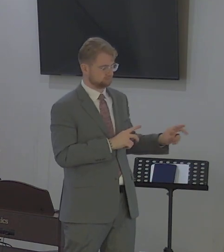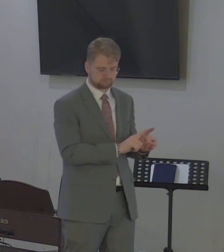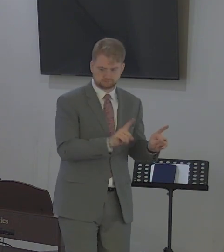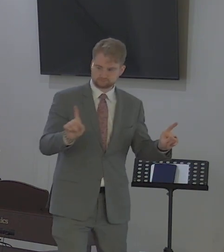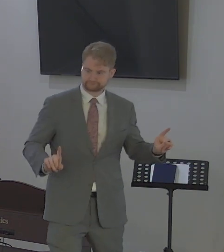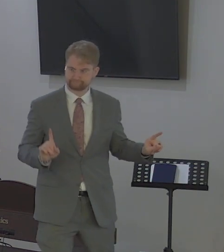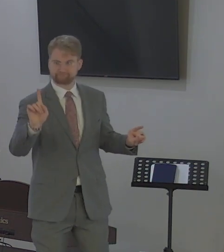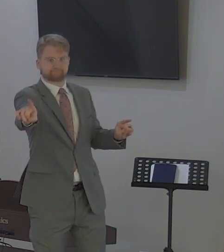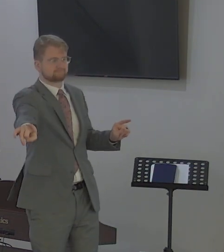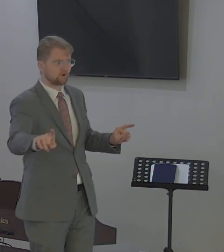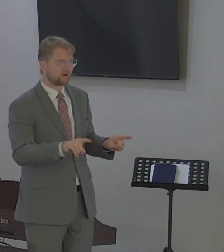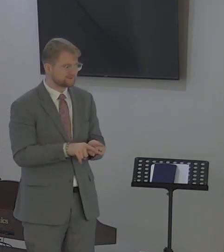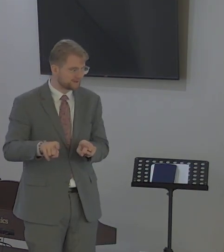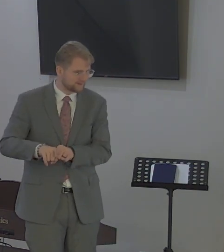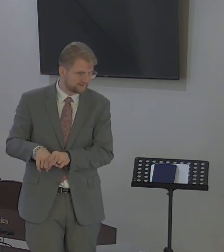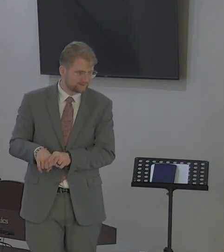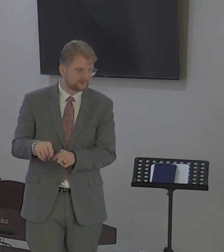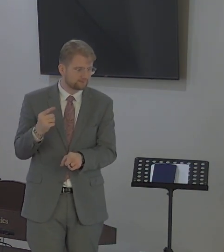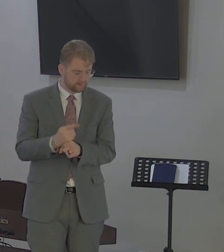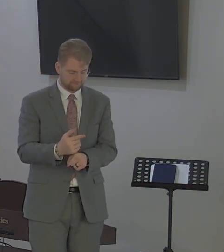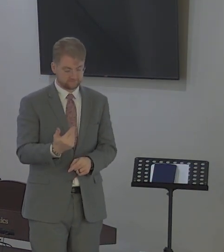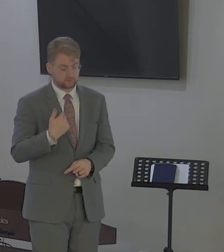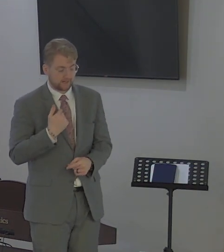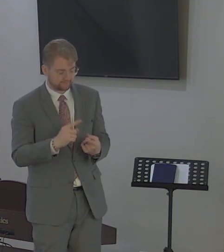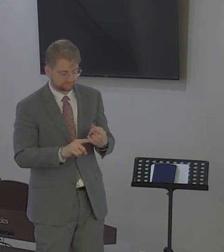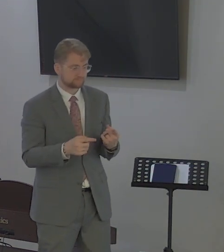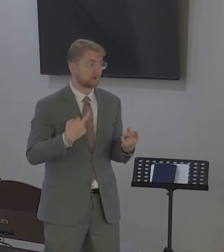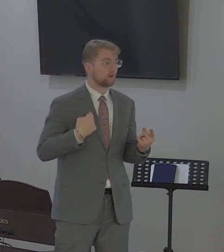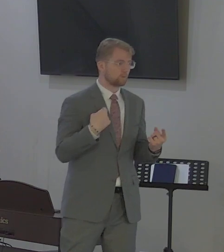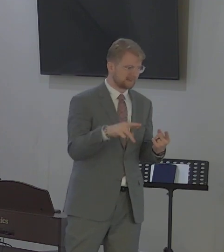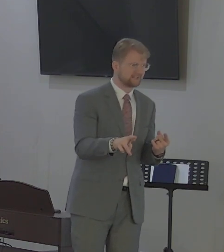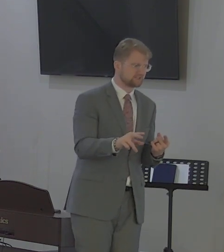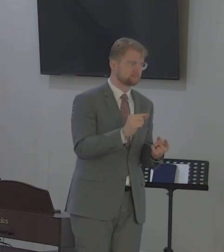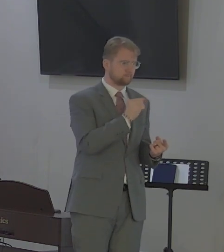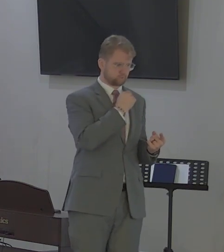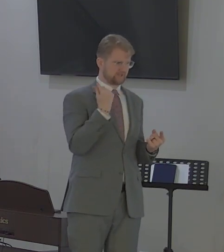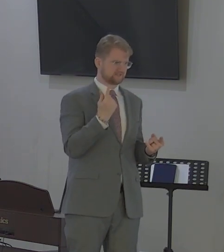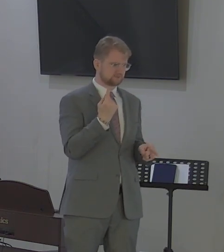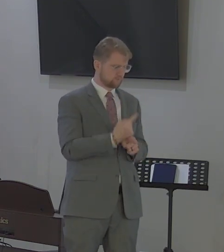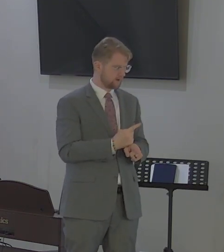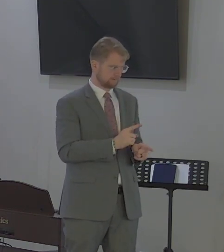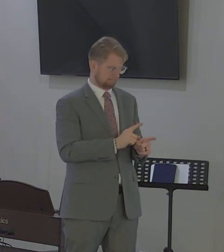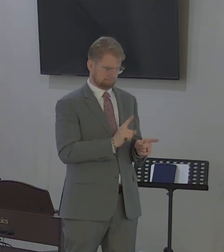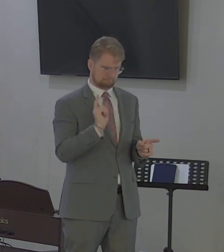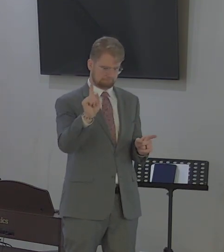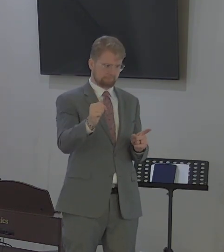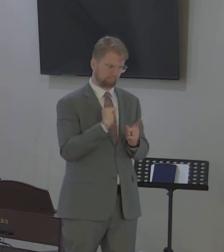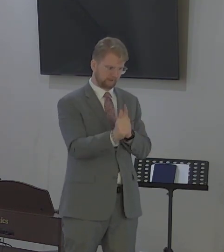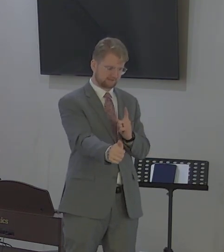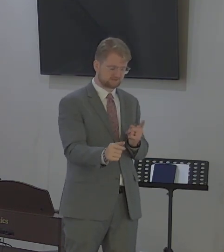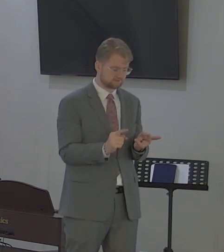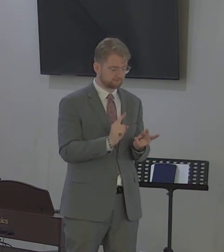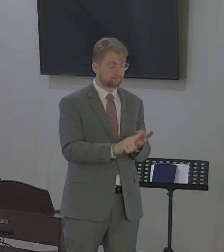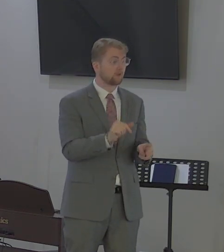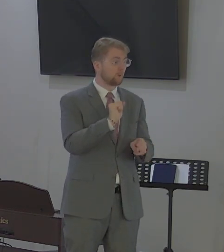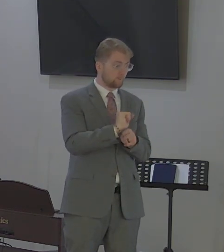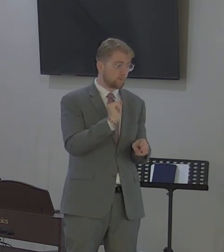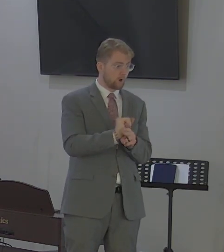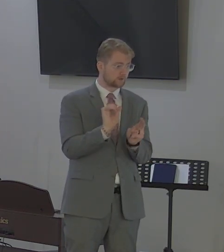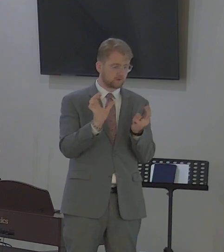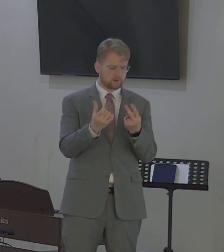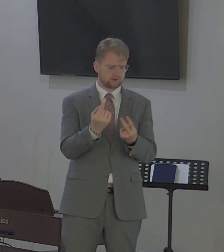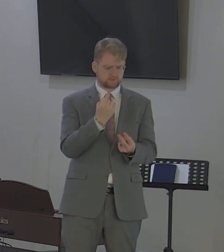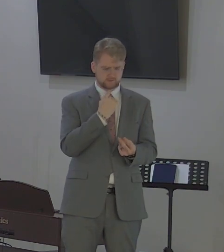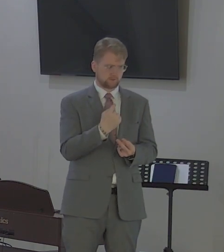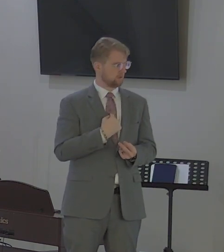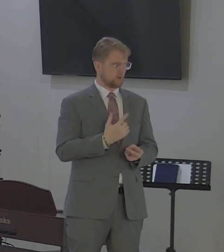other side, too. So we got the religious crowd who knows the law, passes on by. We got the working crowd that's, I got